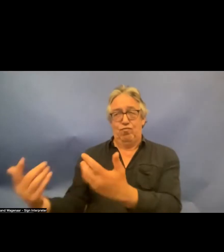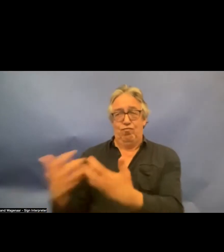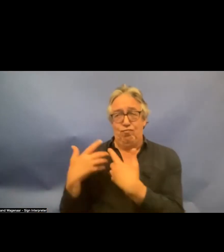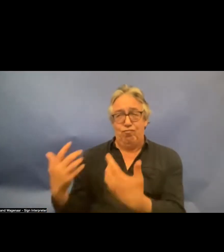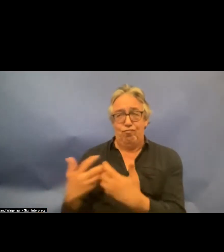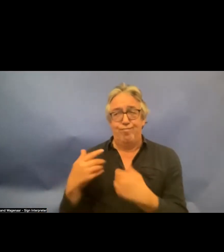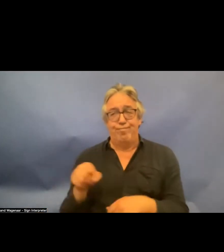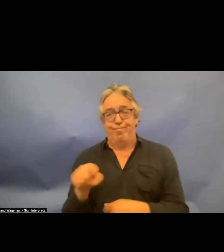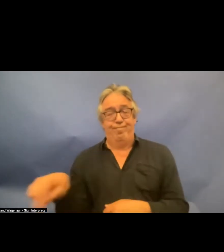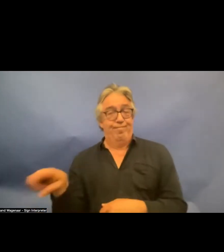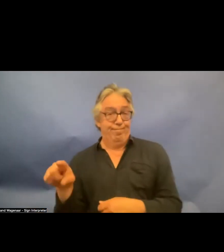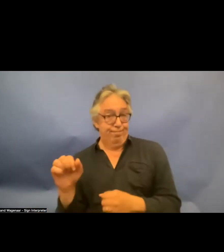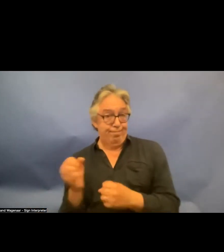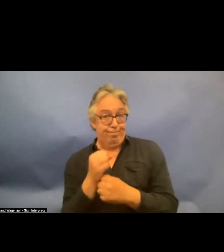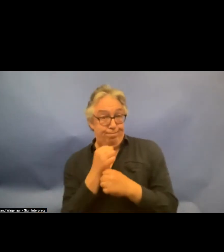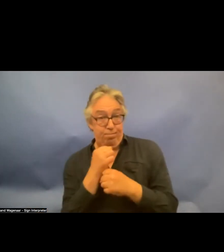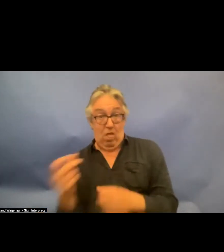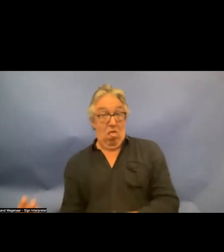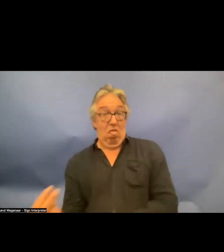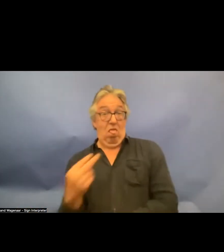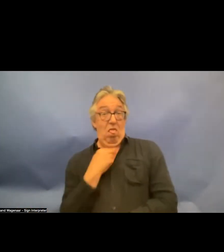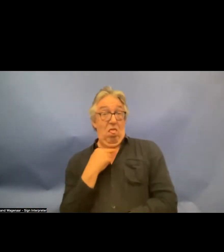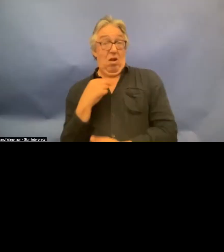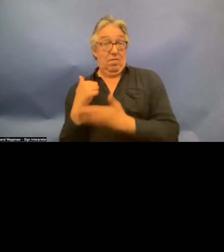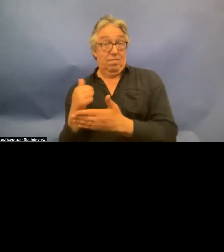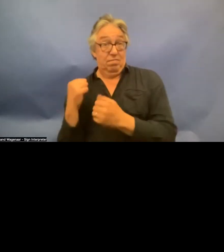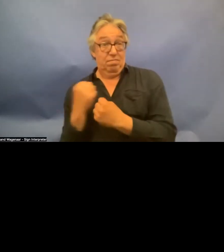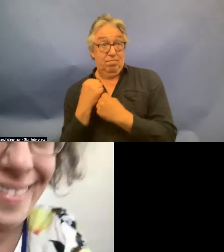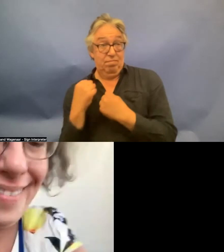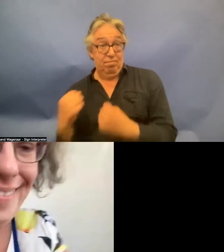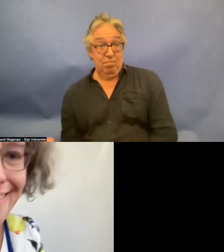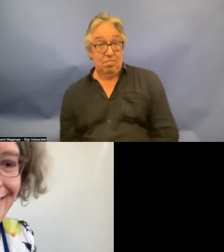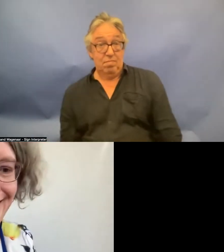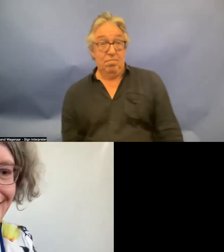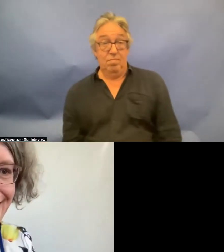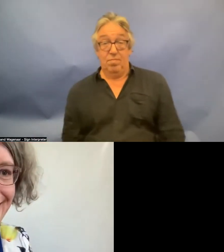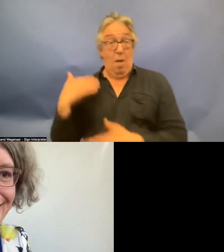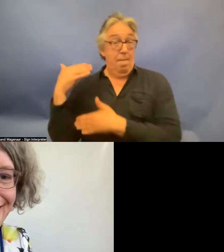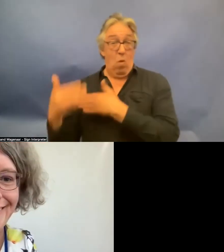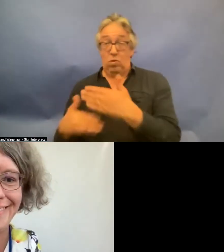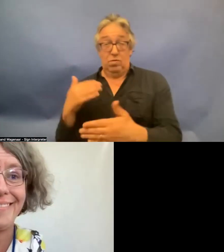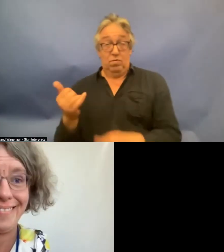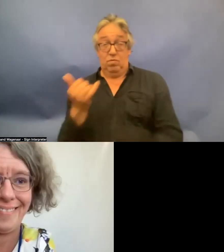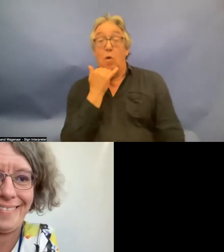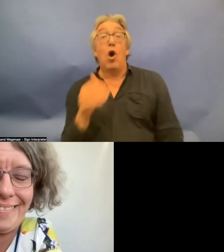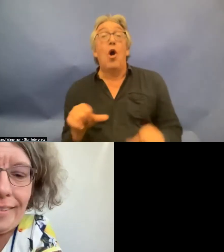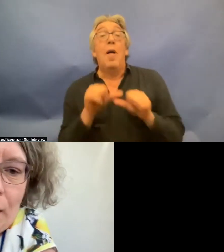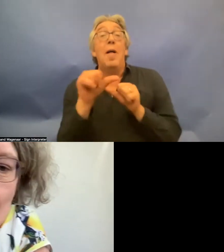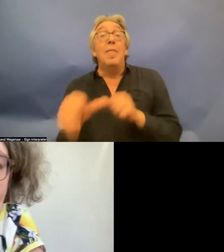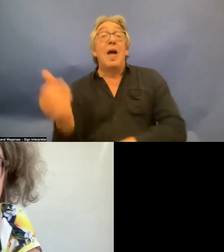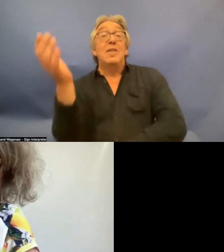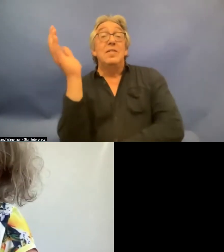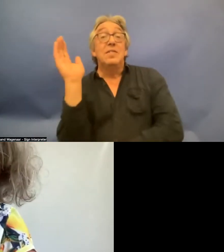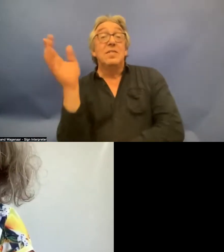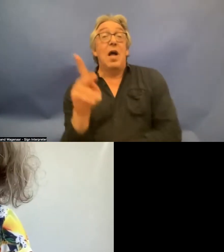the next speaker is Katrin Langen-Siepen, who is an MEP on the role of European Parliament and promoting